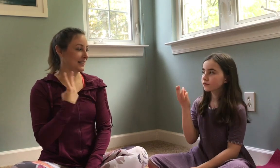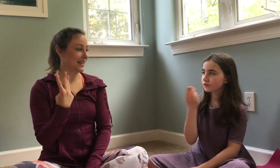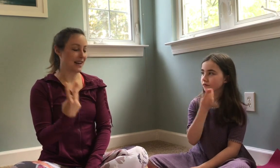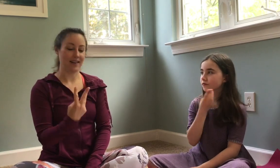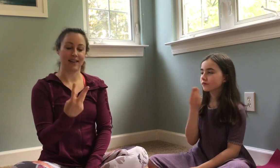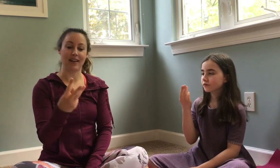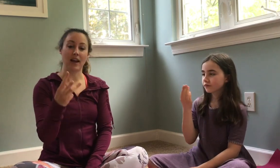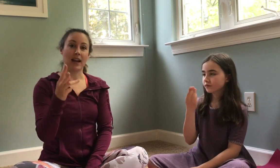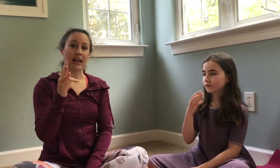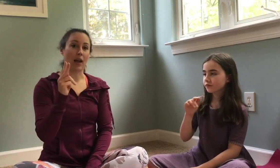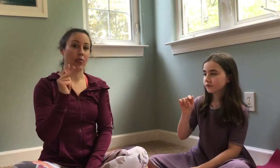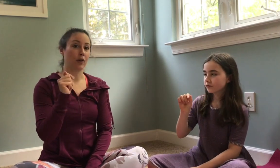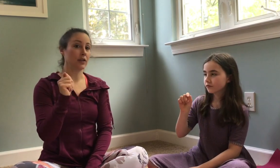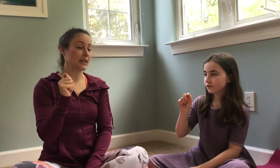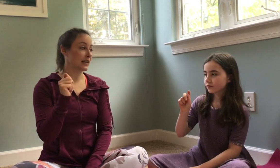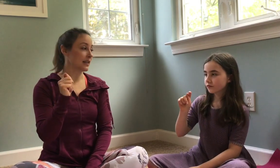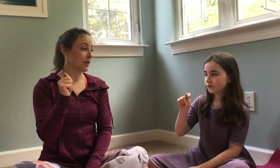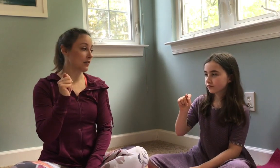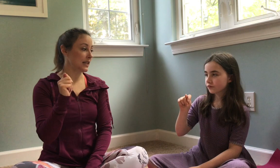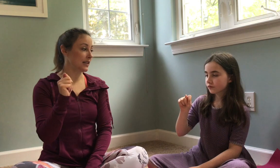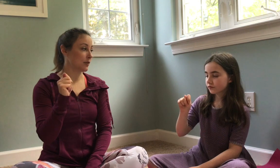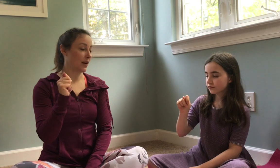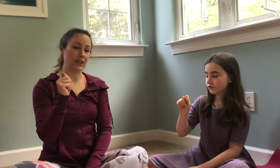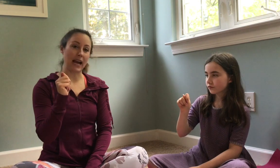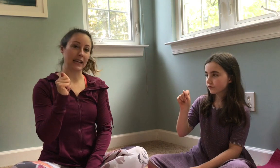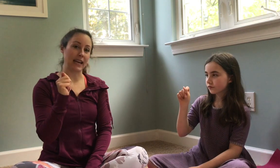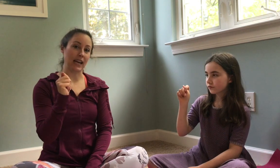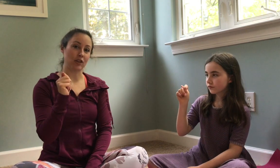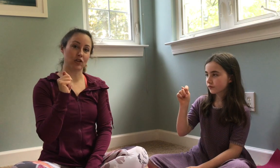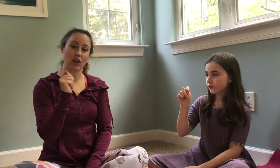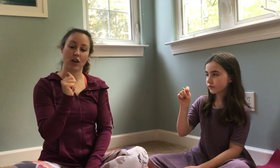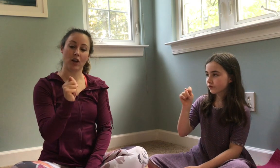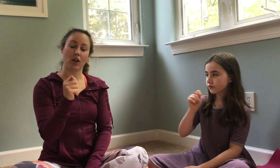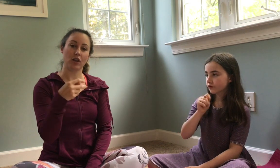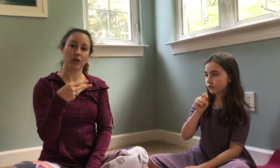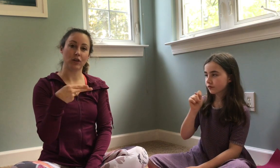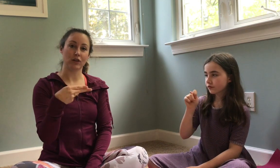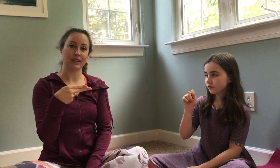Wednesday. Now Thursday is another T, so we have to add an H. Thursday.